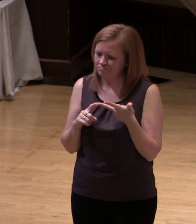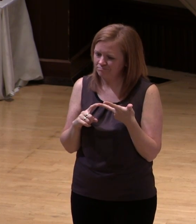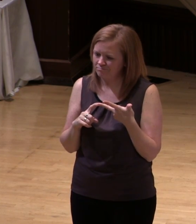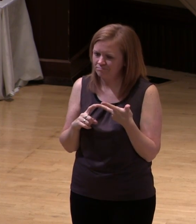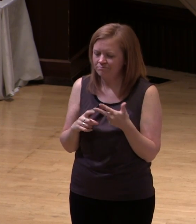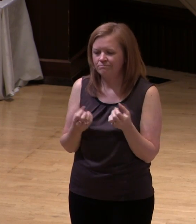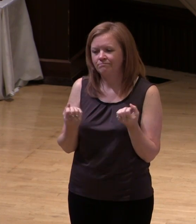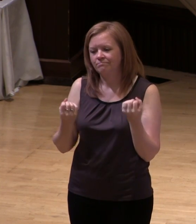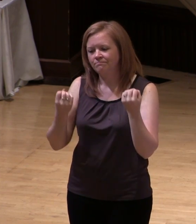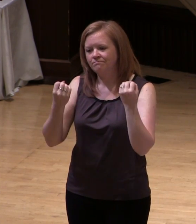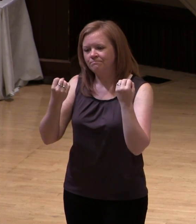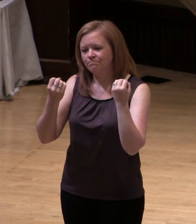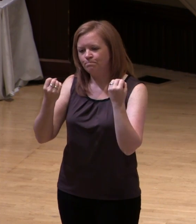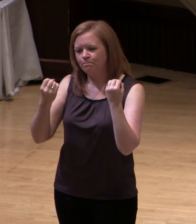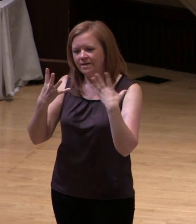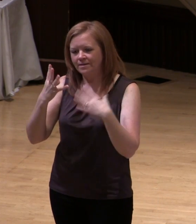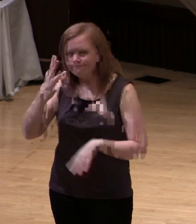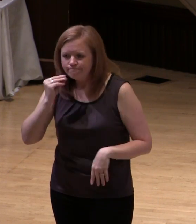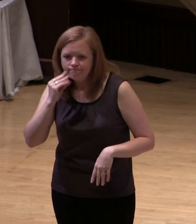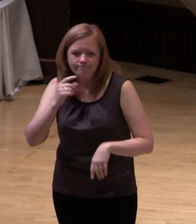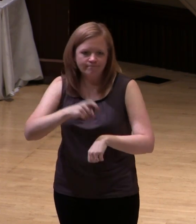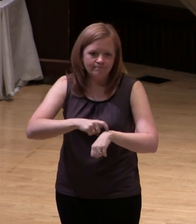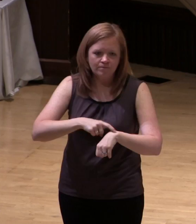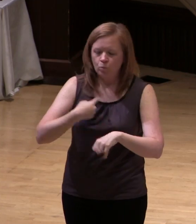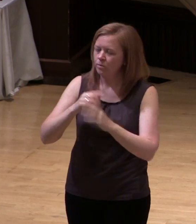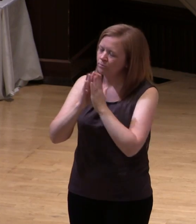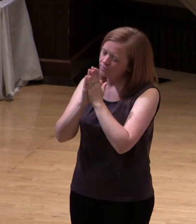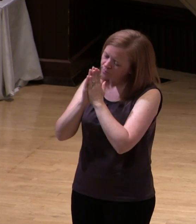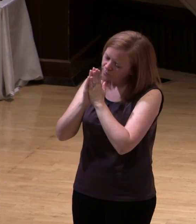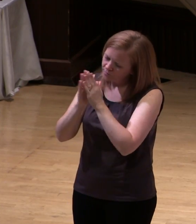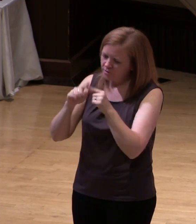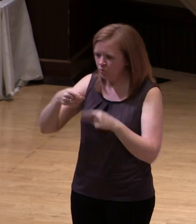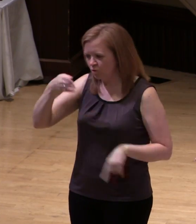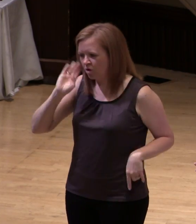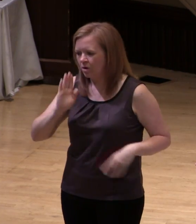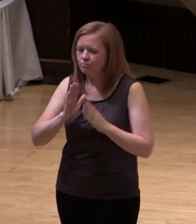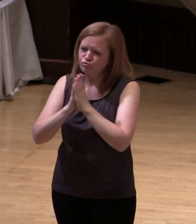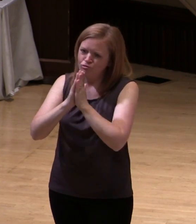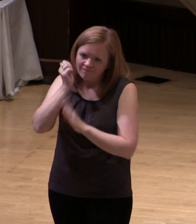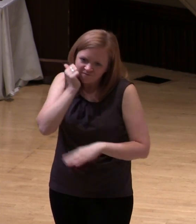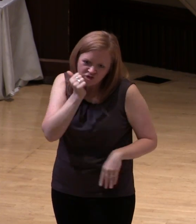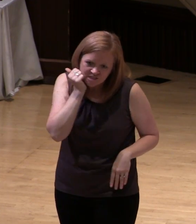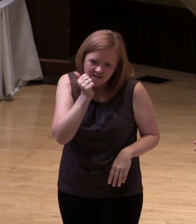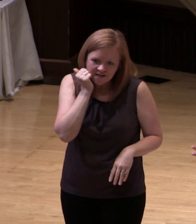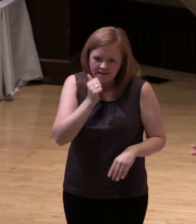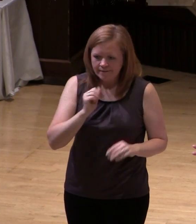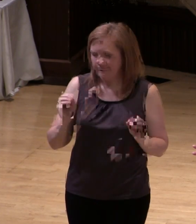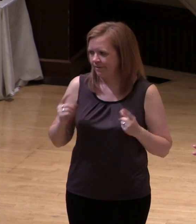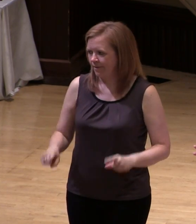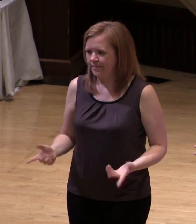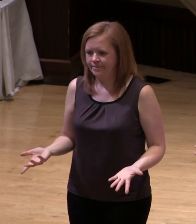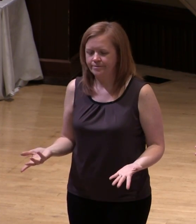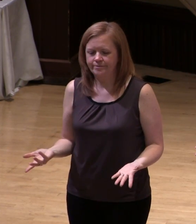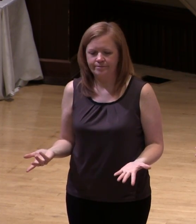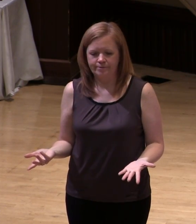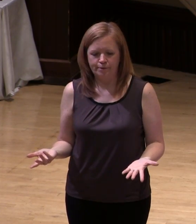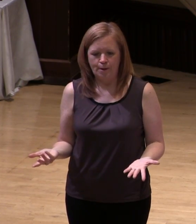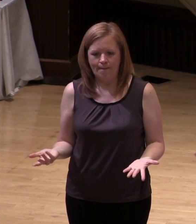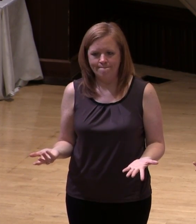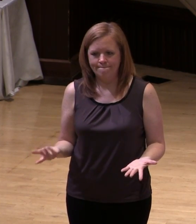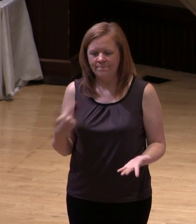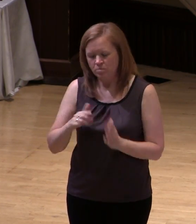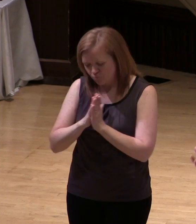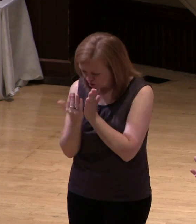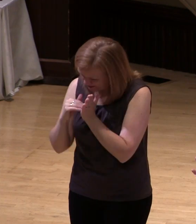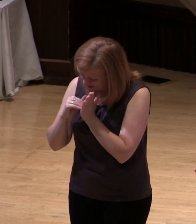There are many times when we pray to God. We pray every day, and nothing happens. And so we